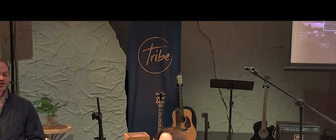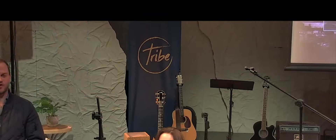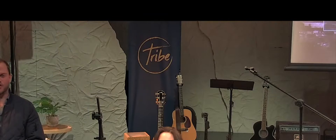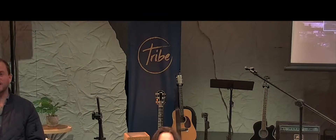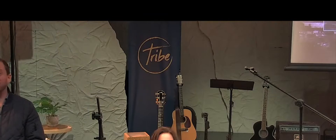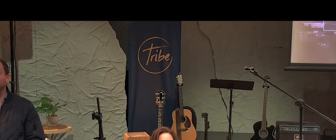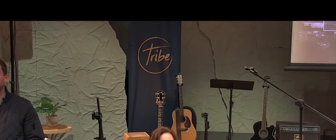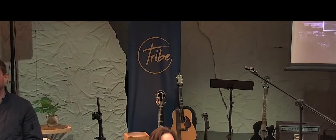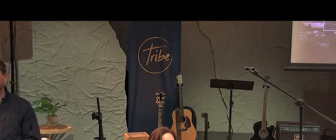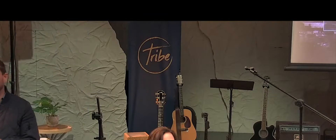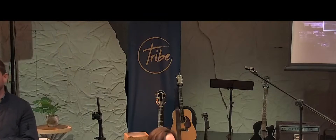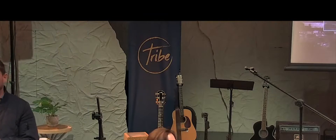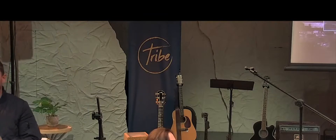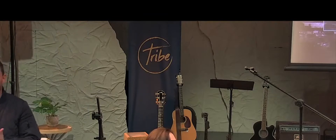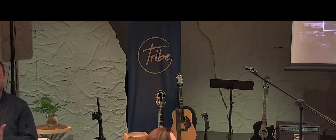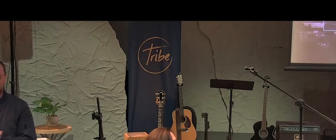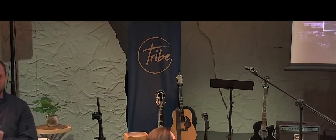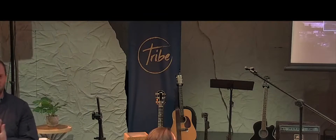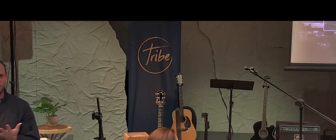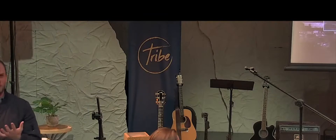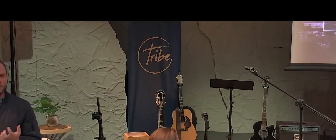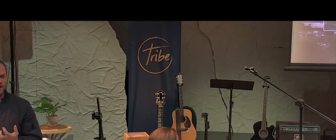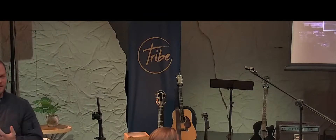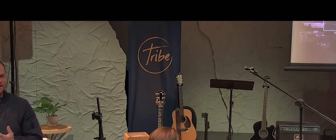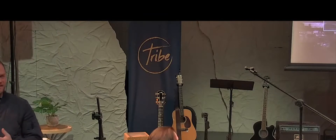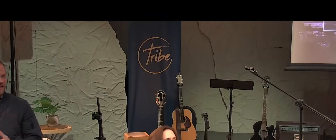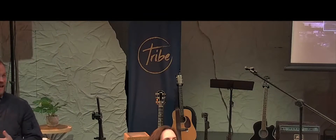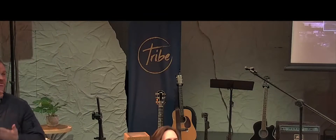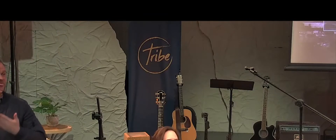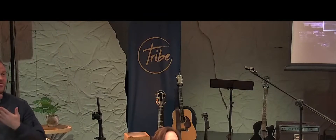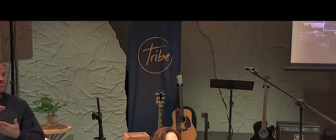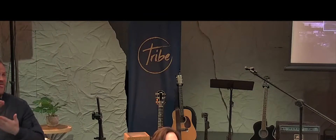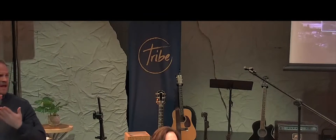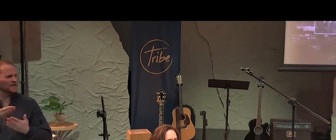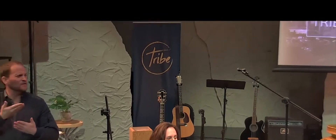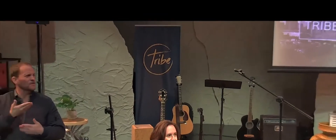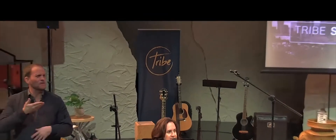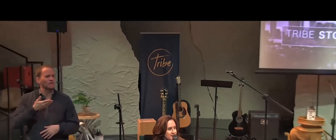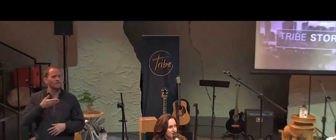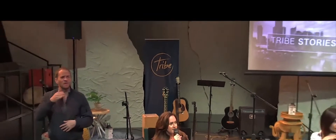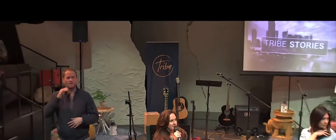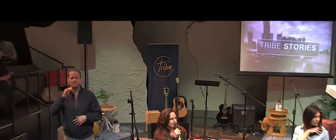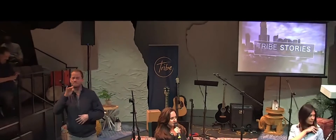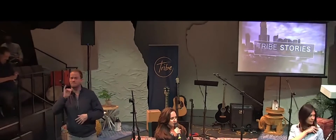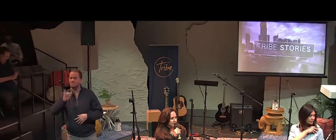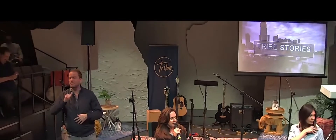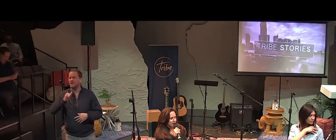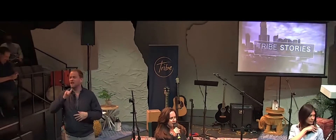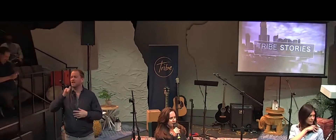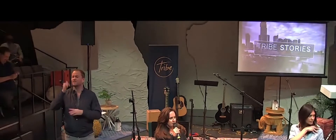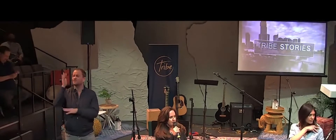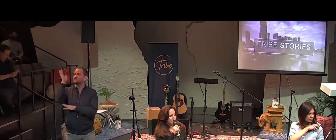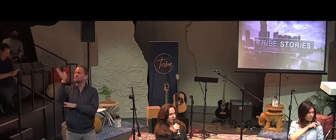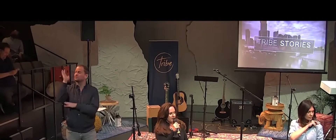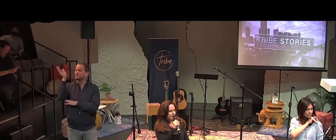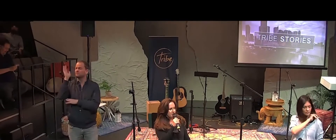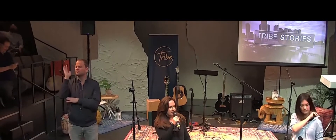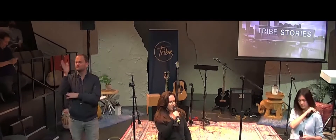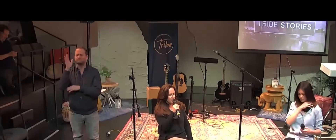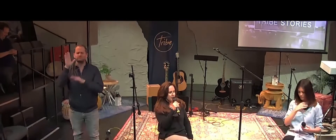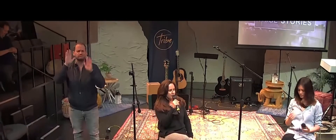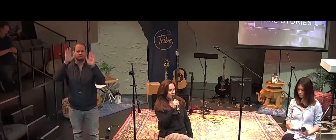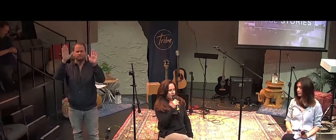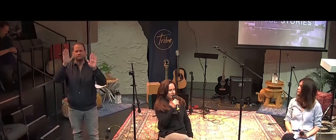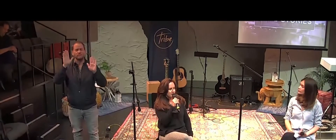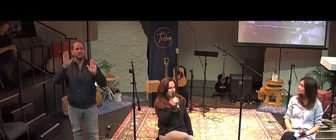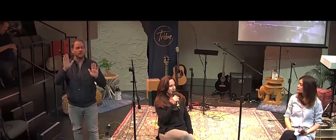Elias, wherever you've disappeared to. That was a wonderful worship service and sermon. I'm